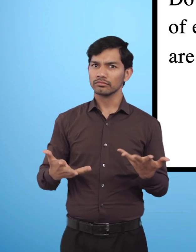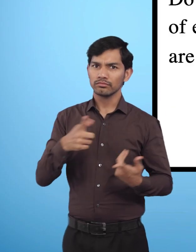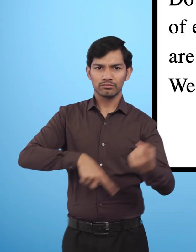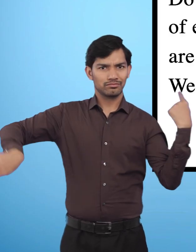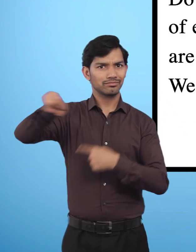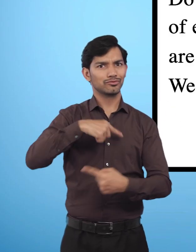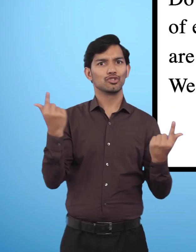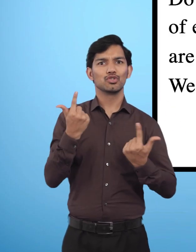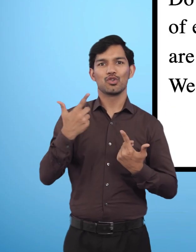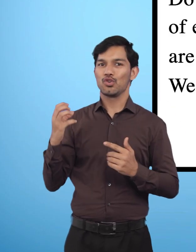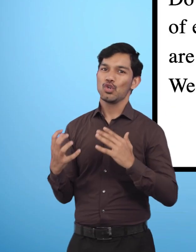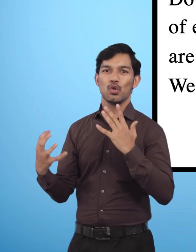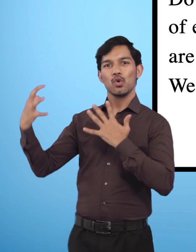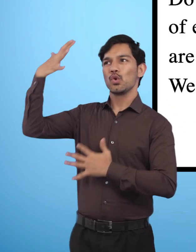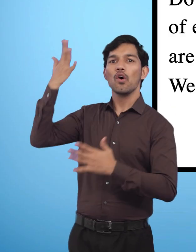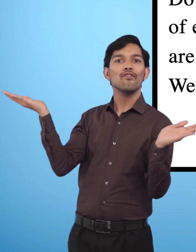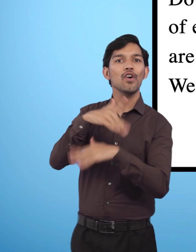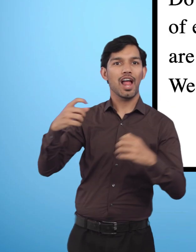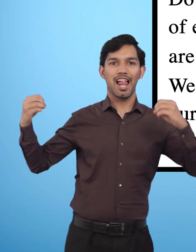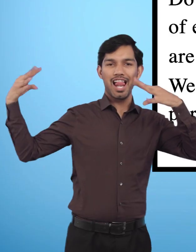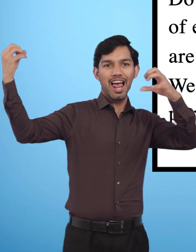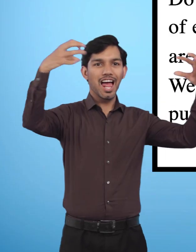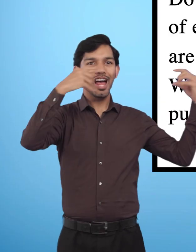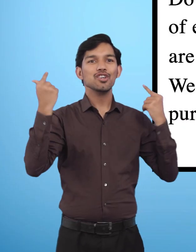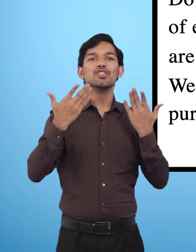We use heat and light from the sun for various purposes.